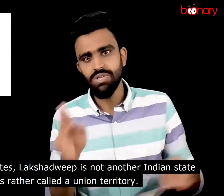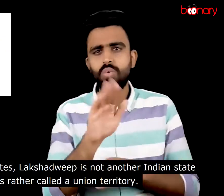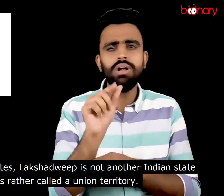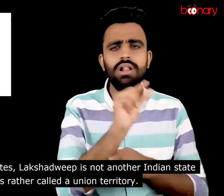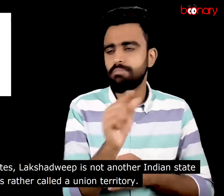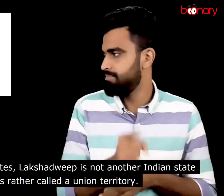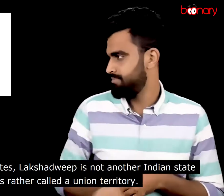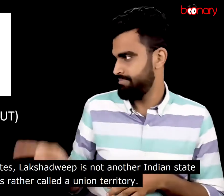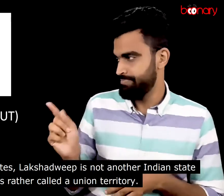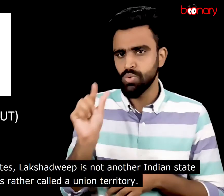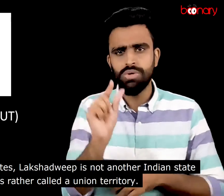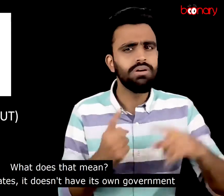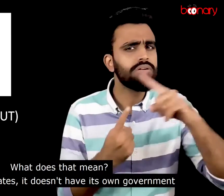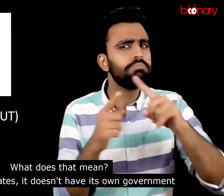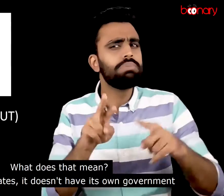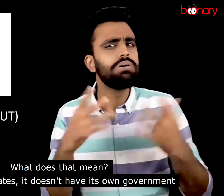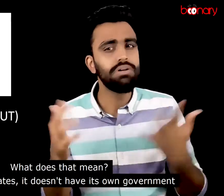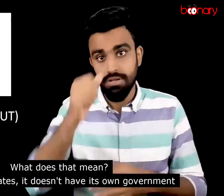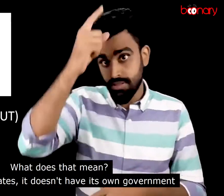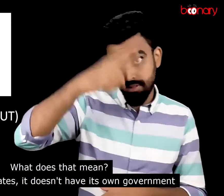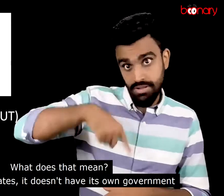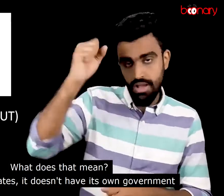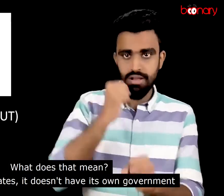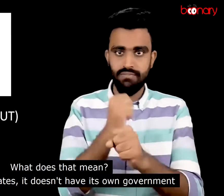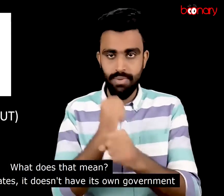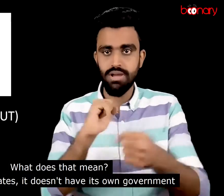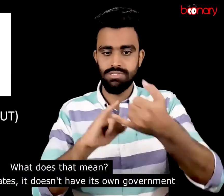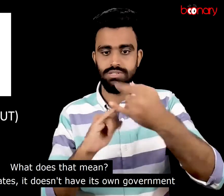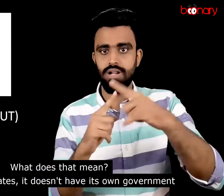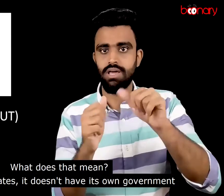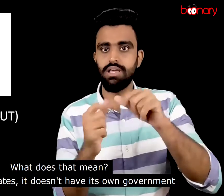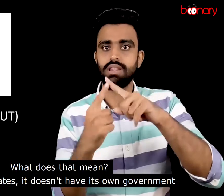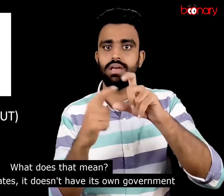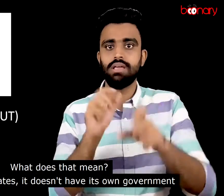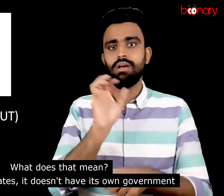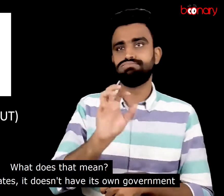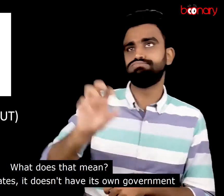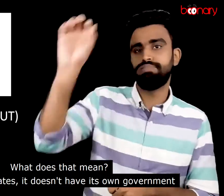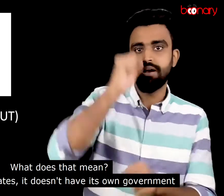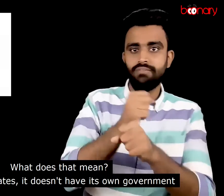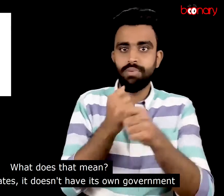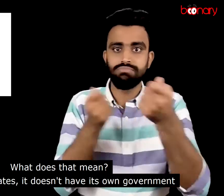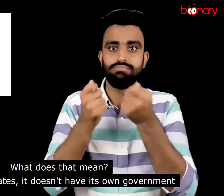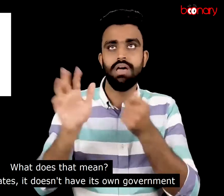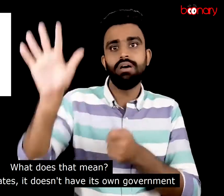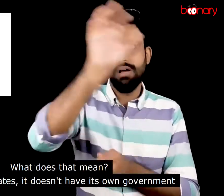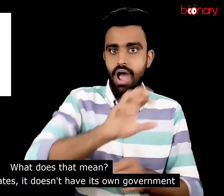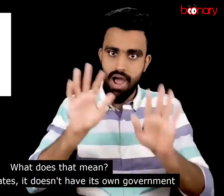a union territory. What does that mean? Like other states, it doesn't have its own government